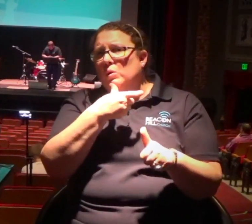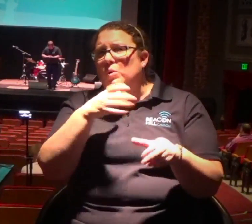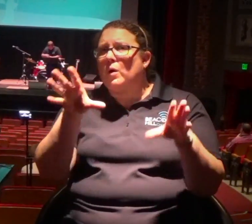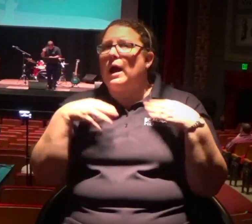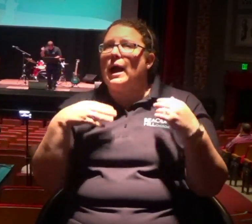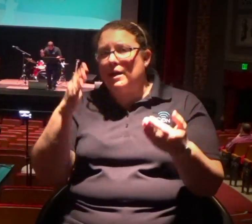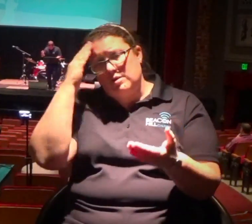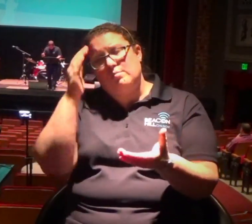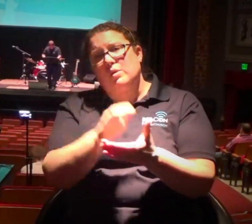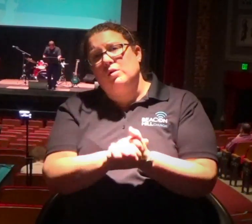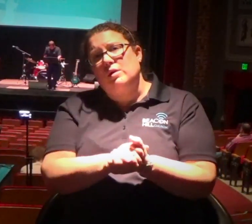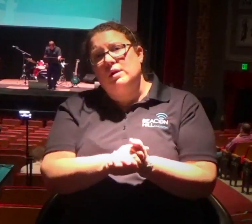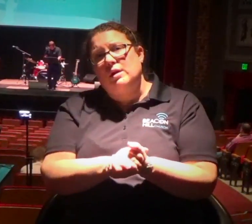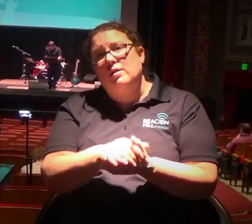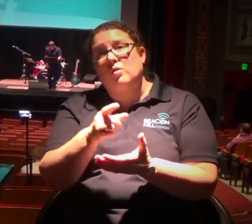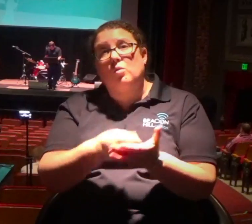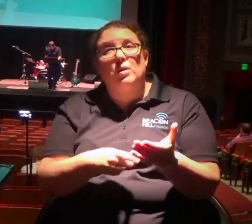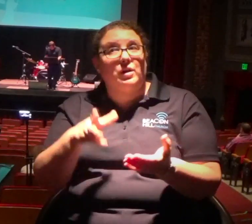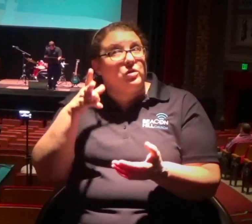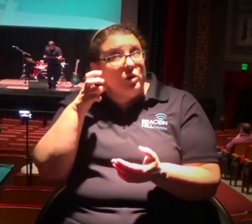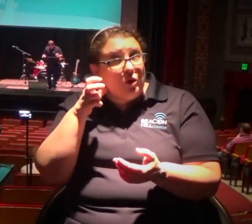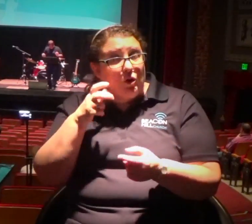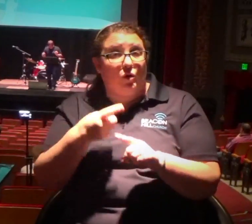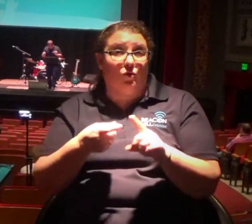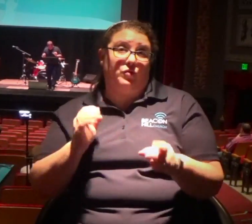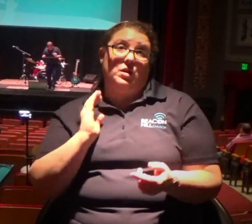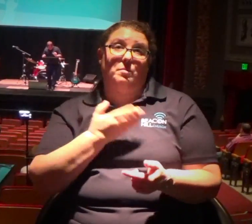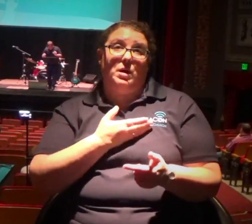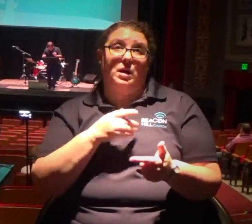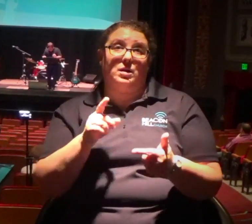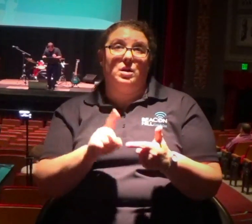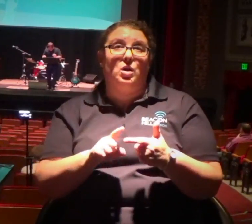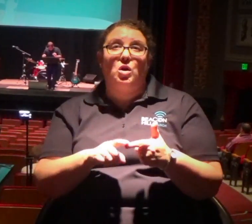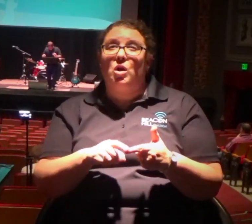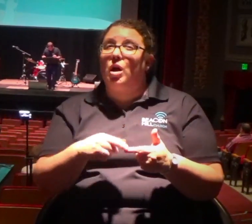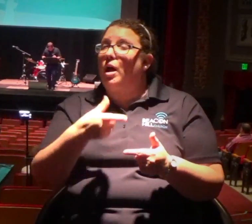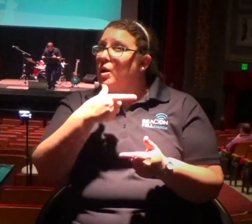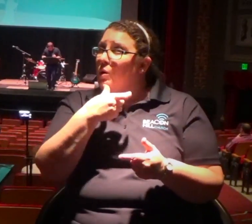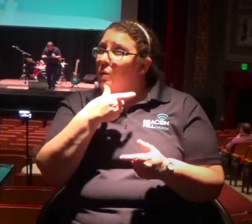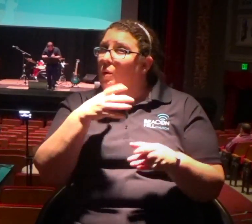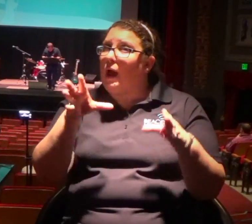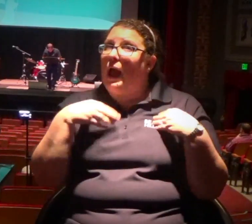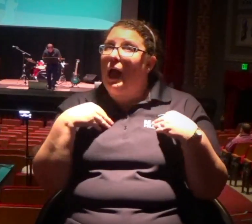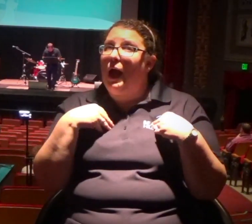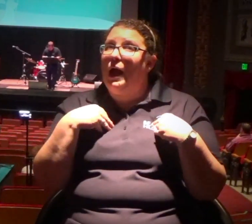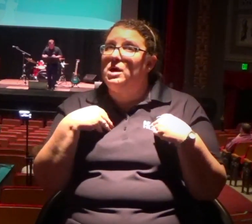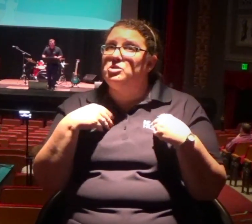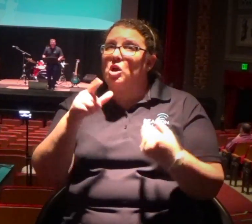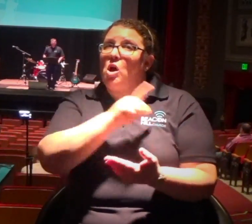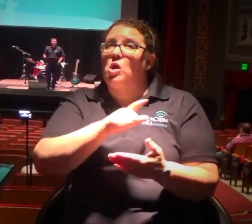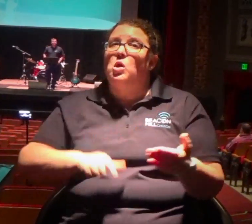what he has heard from us? And to whom has the arm of the Lord been